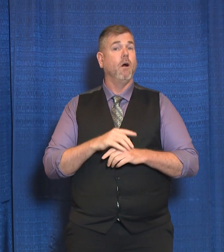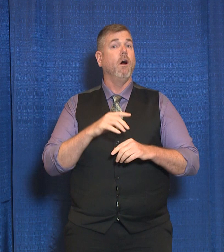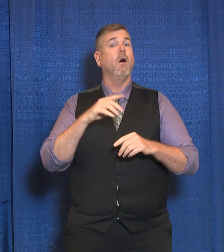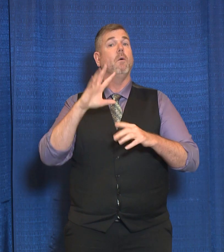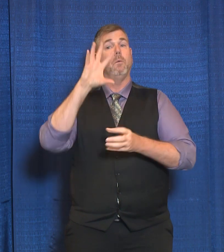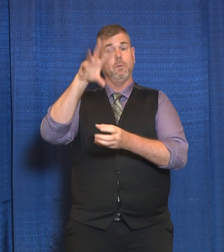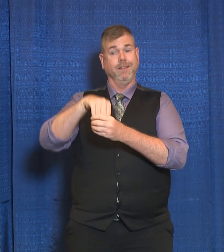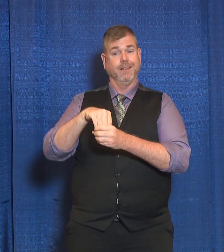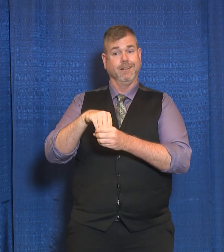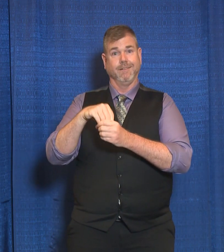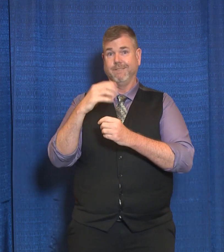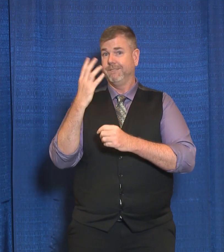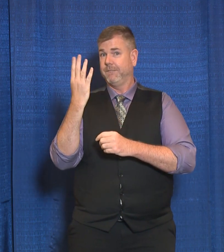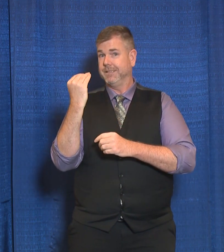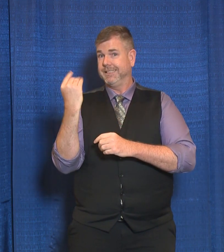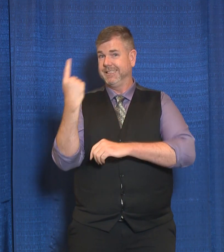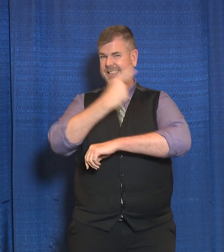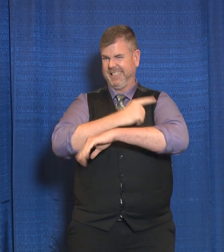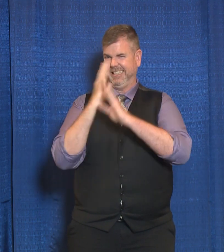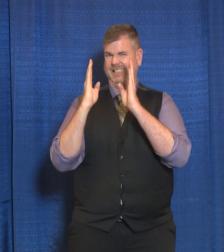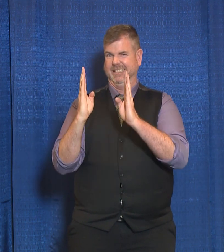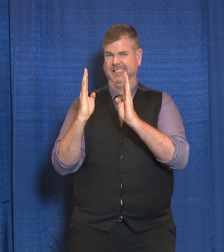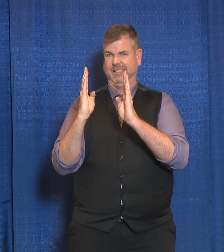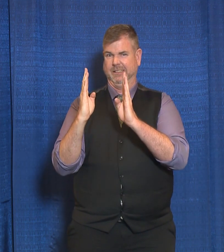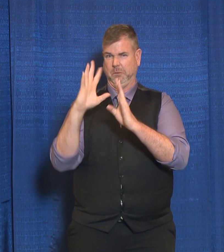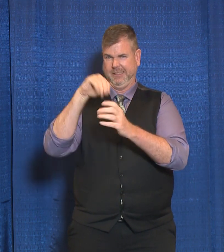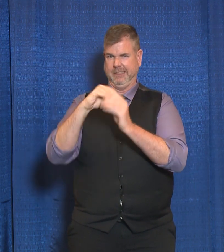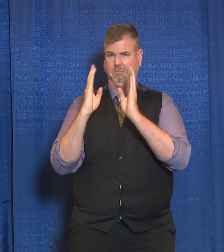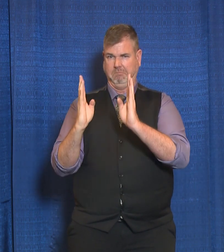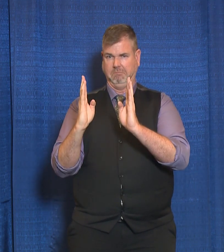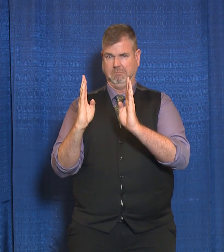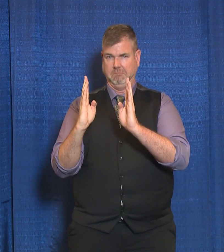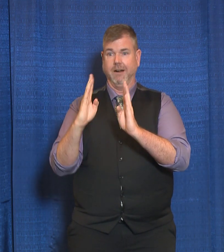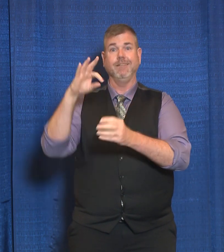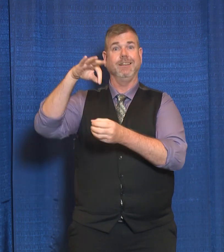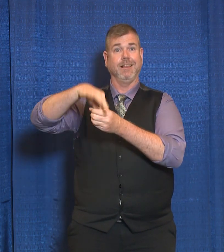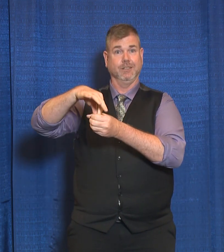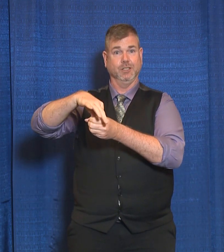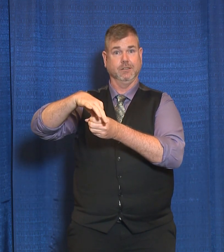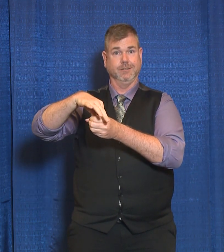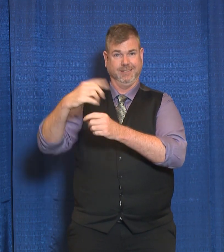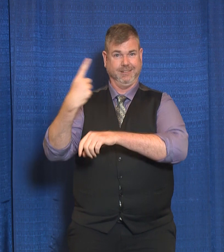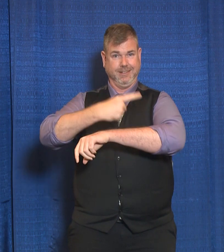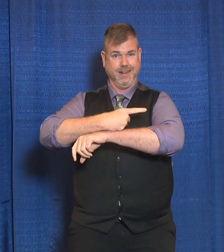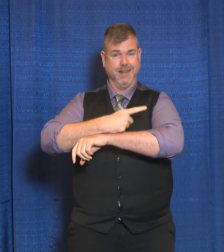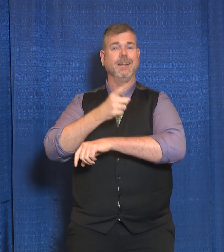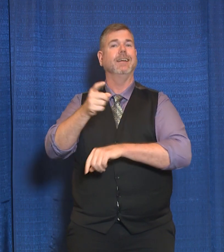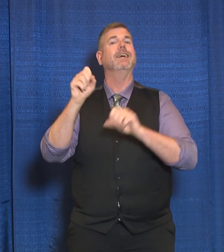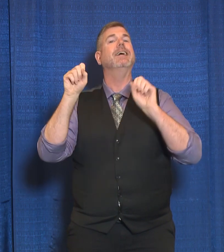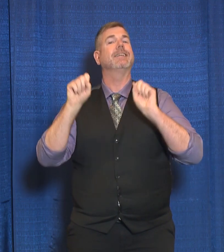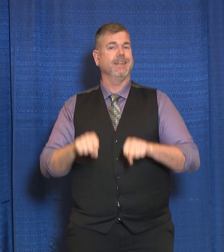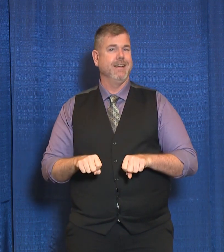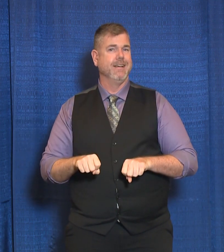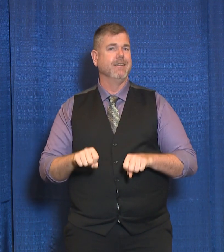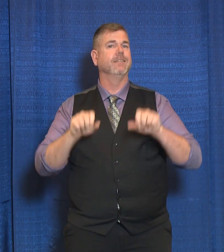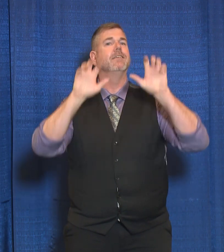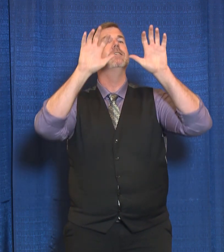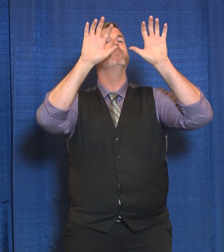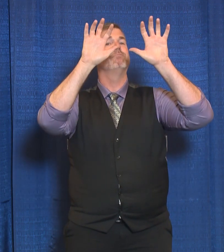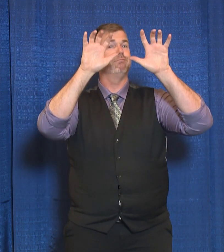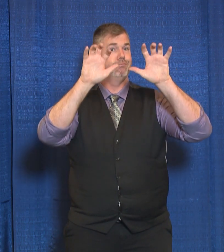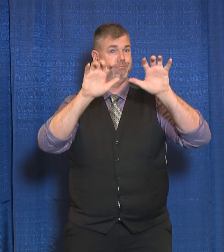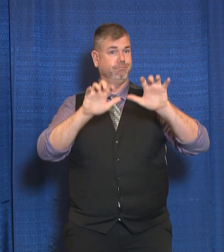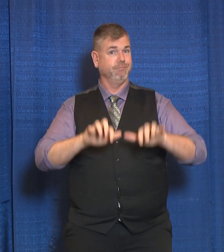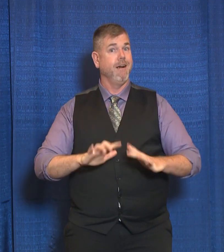Within 14 days of an election, you can print out your online application and complete the registration process in person at your